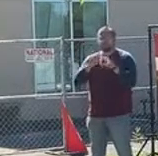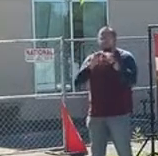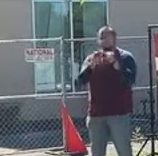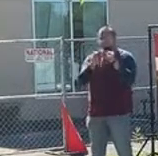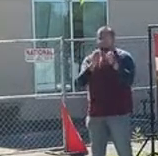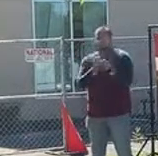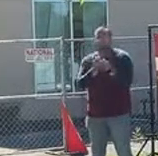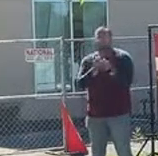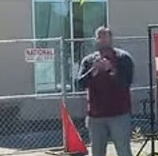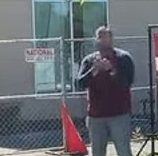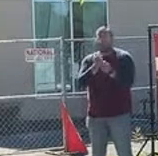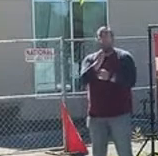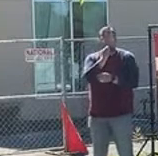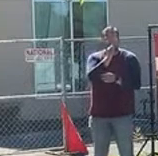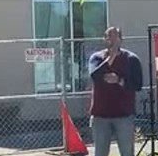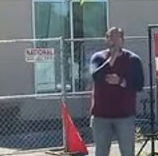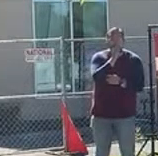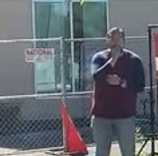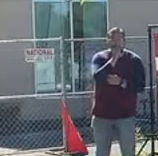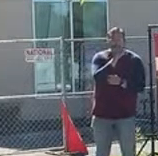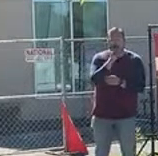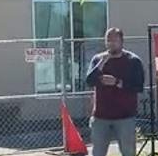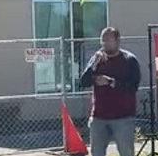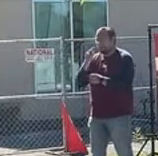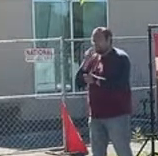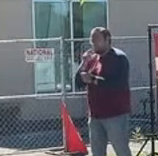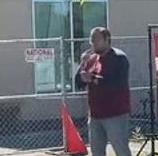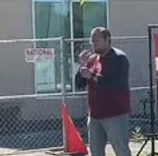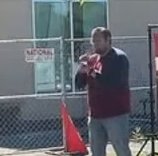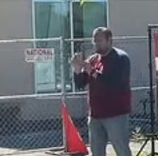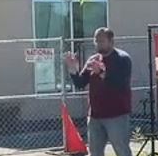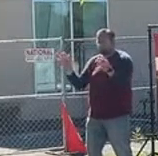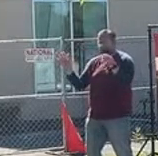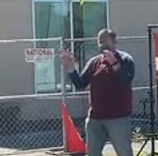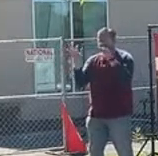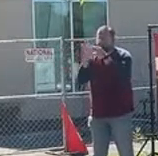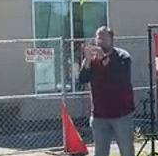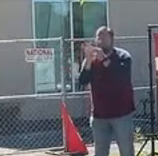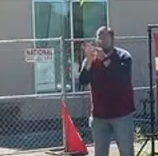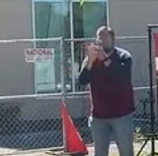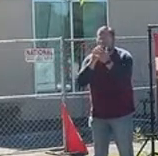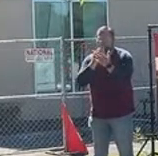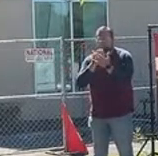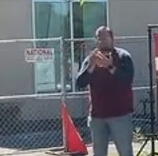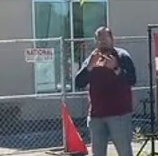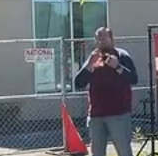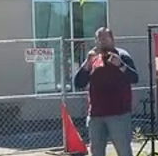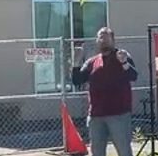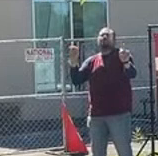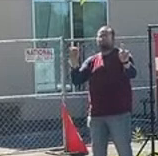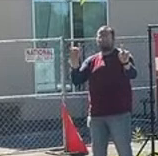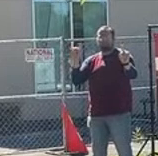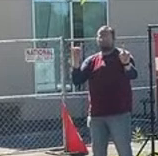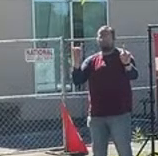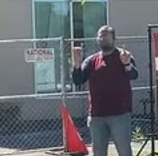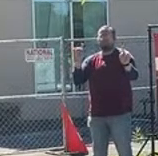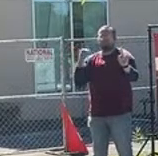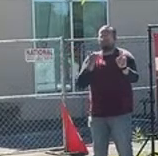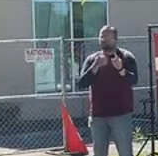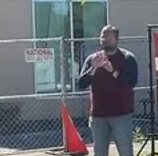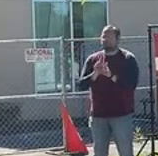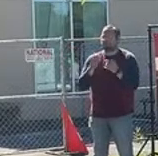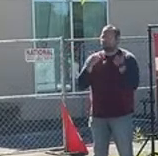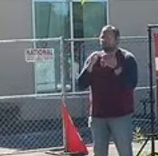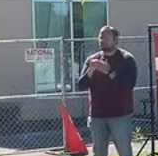of both private and public partnership, and it's working exceedingly well for us. We also have the